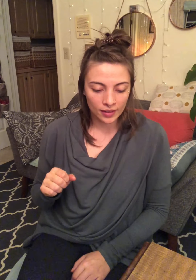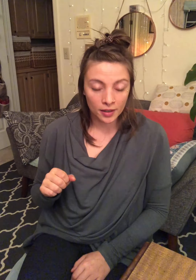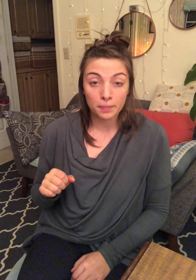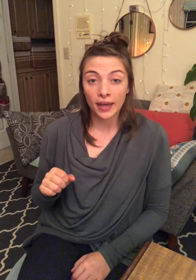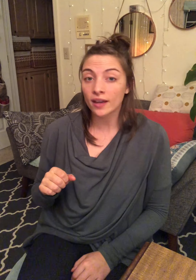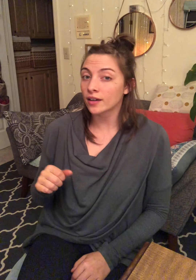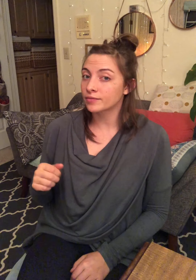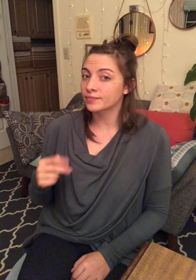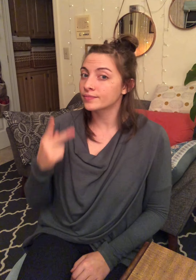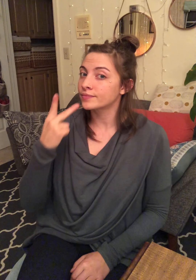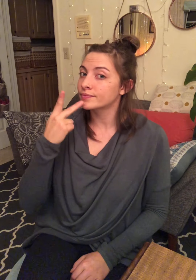Pink.